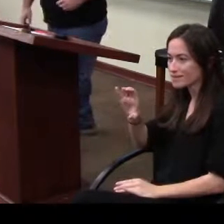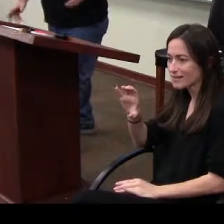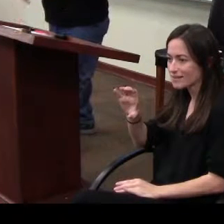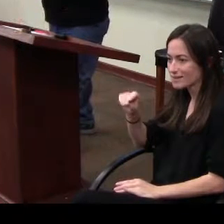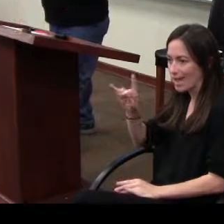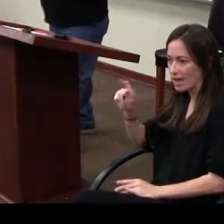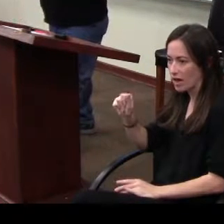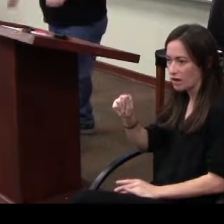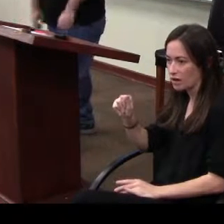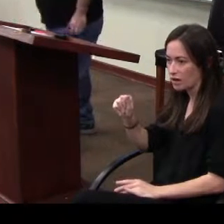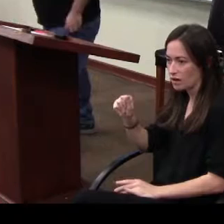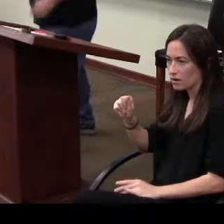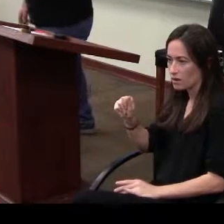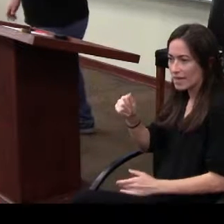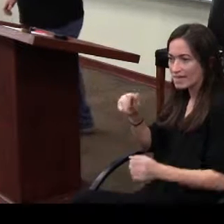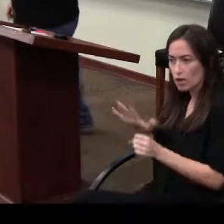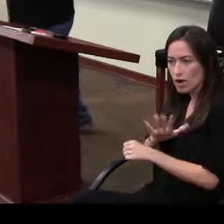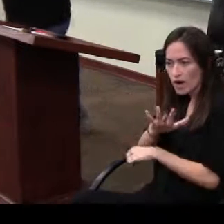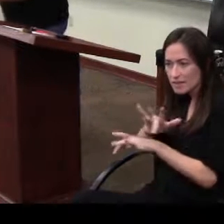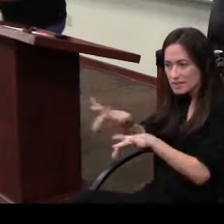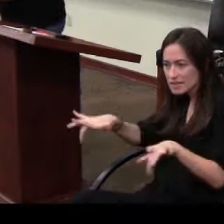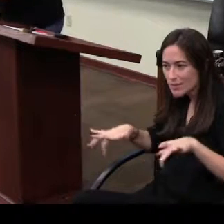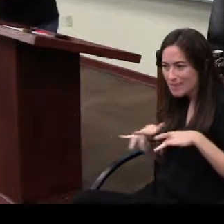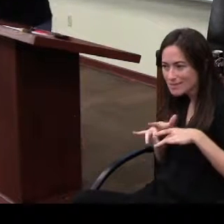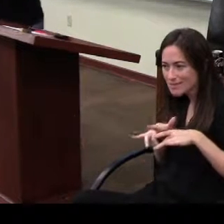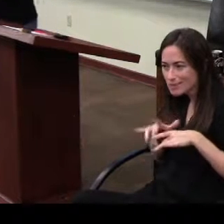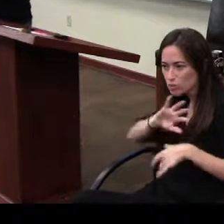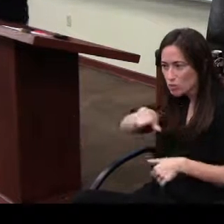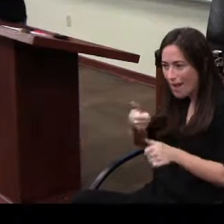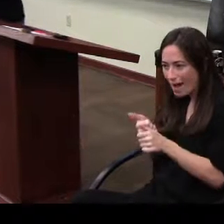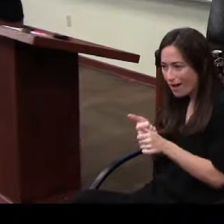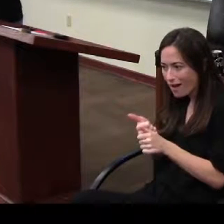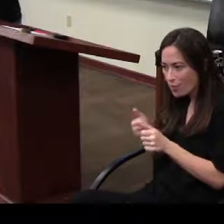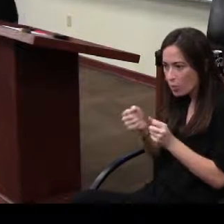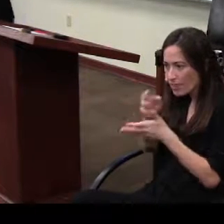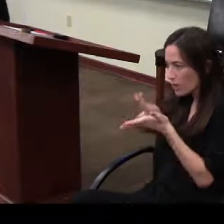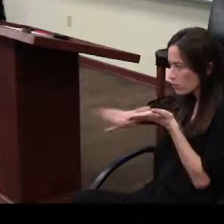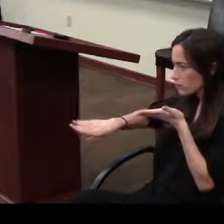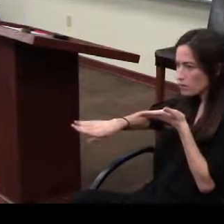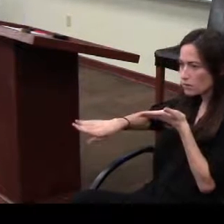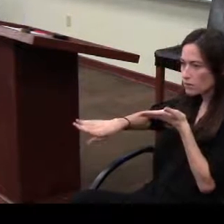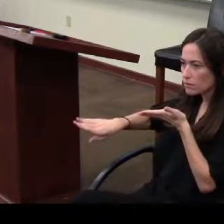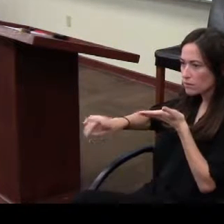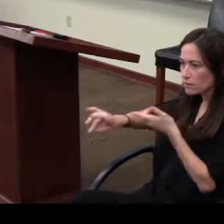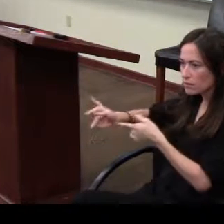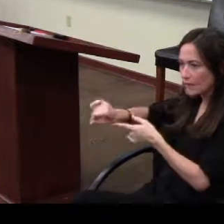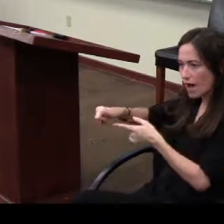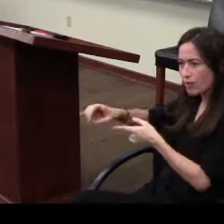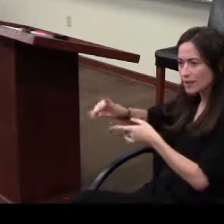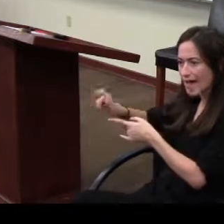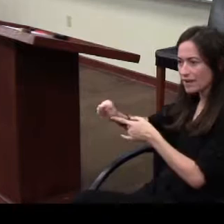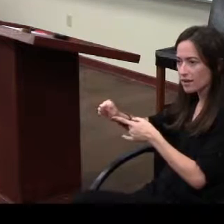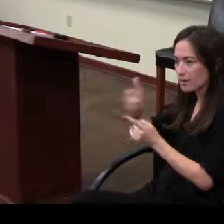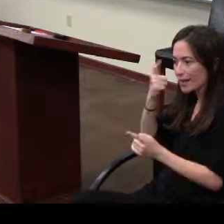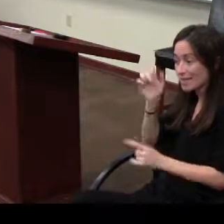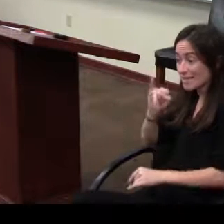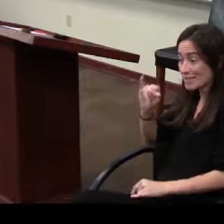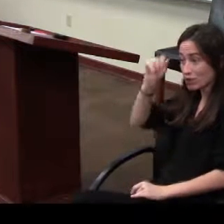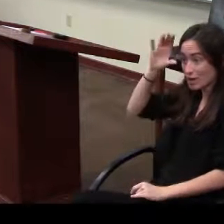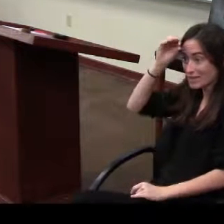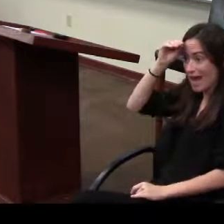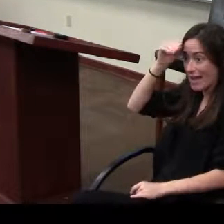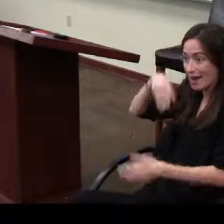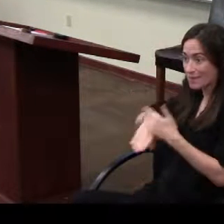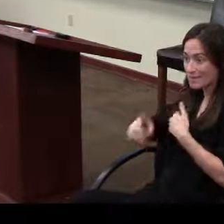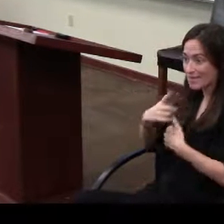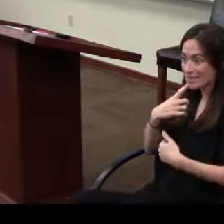my file server after all these files are done? Because when your insurance guy comes in and you're making a cyber insurance claim and they go, all right, let's see what happened, you go, oh, I